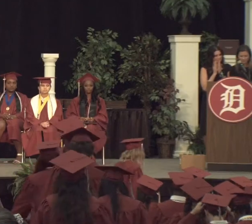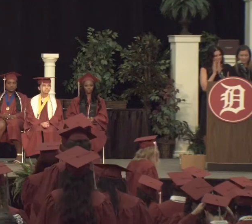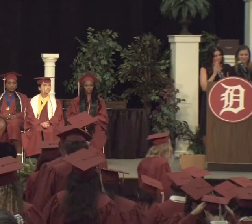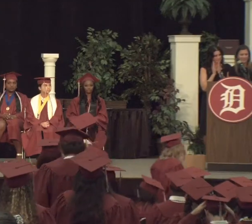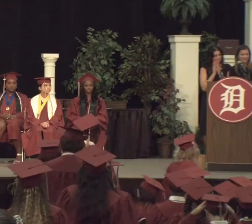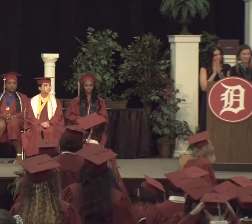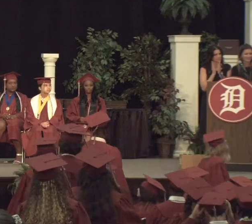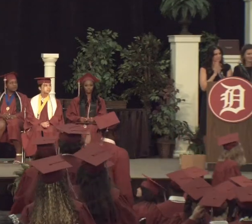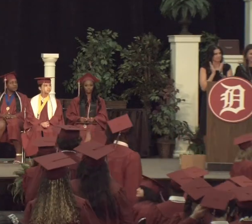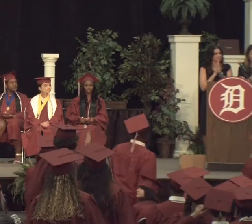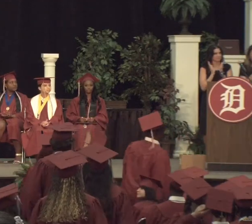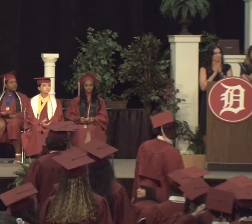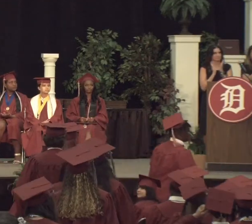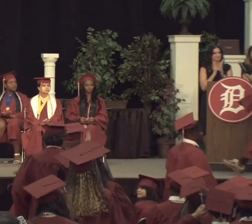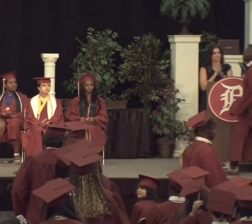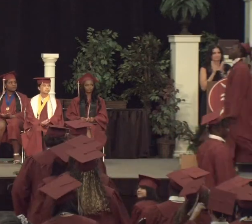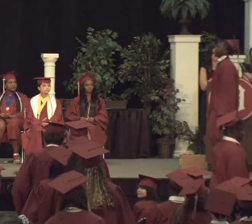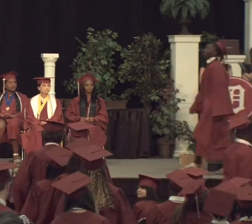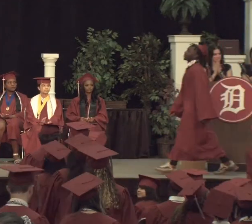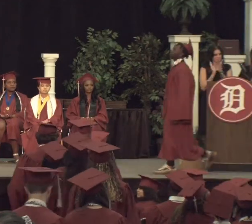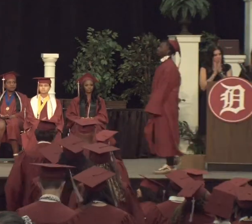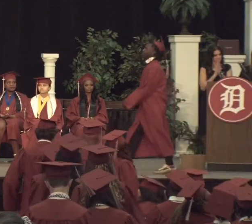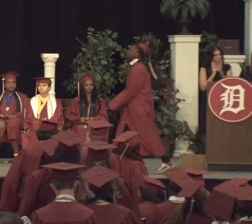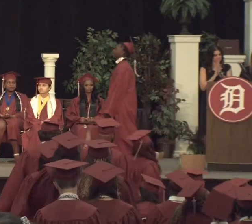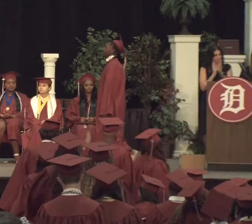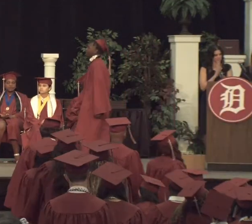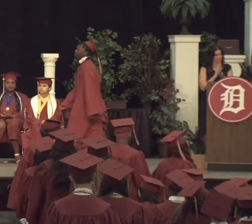Michael Felius.